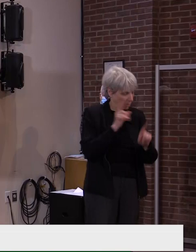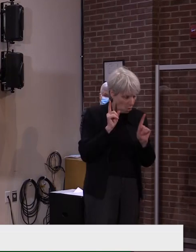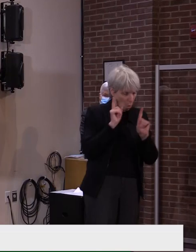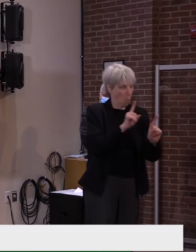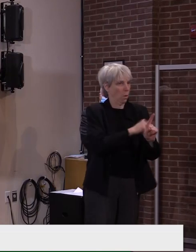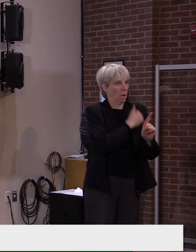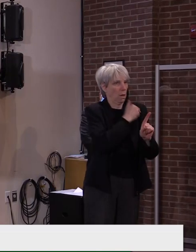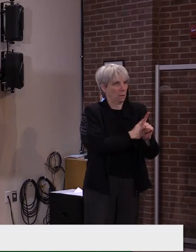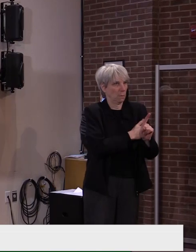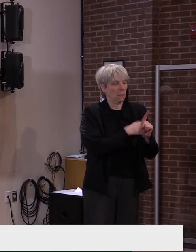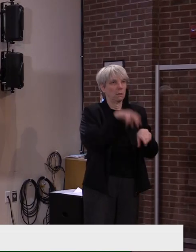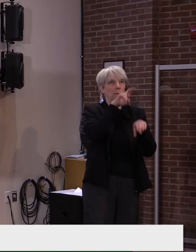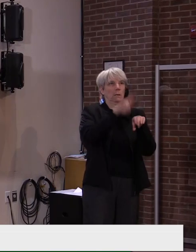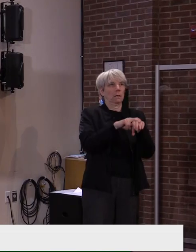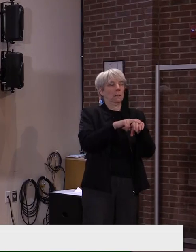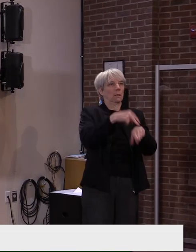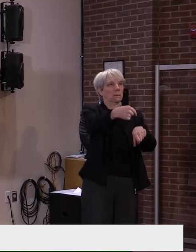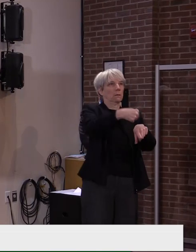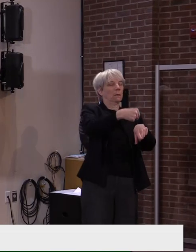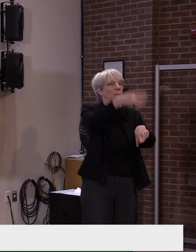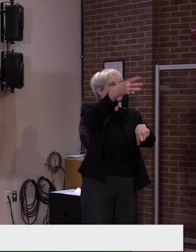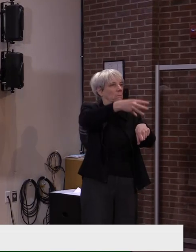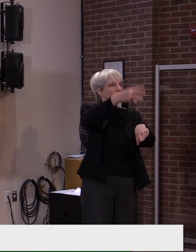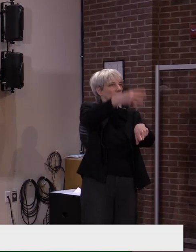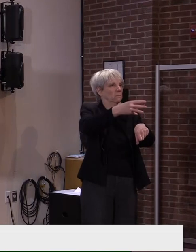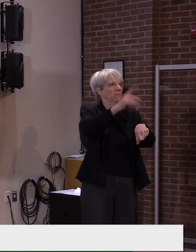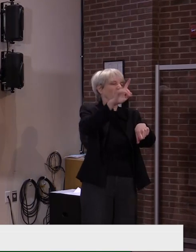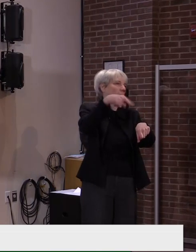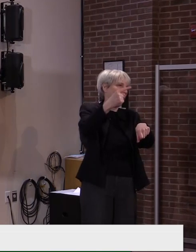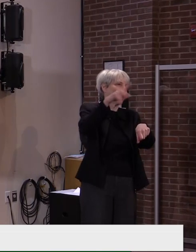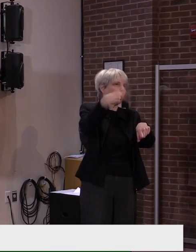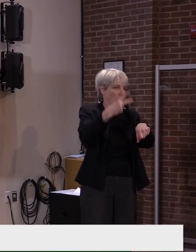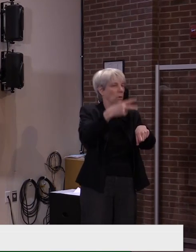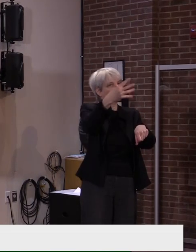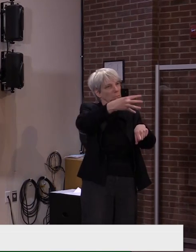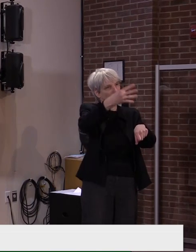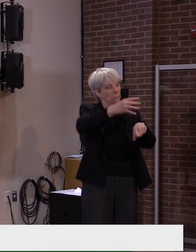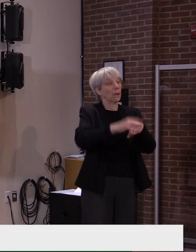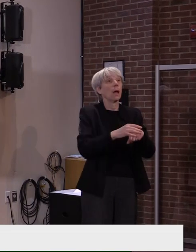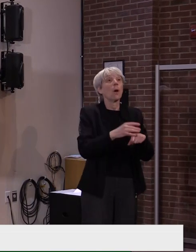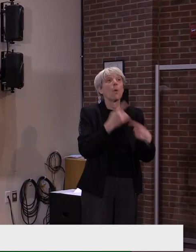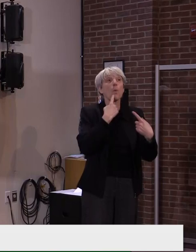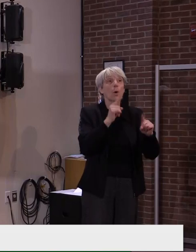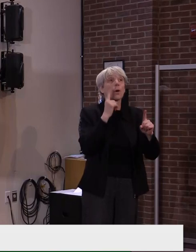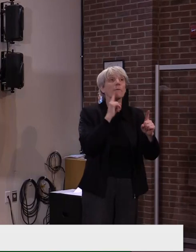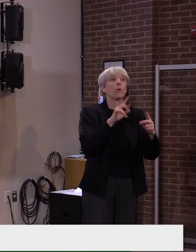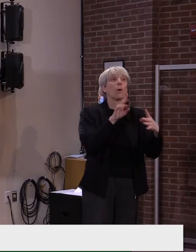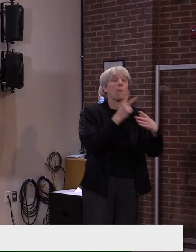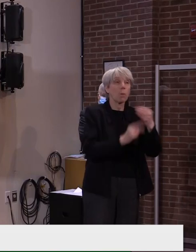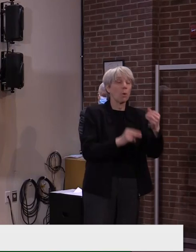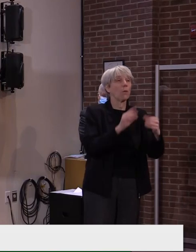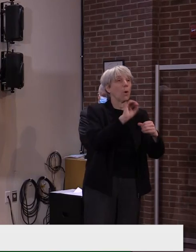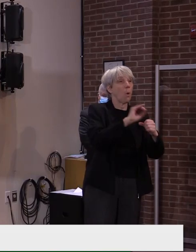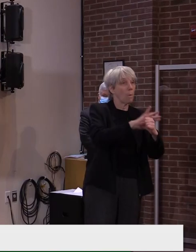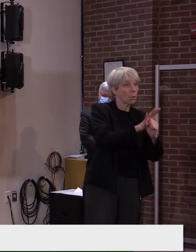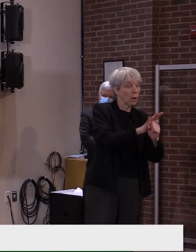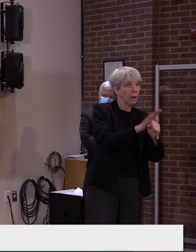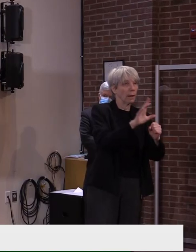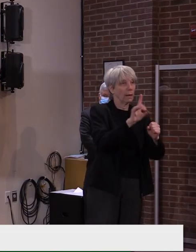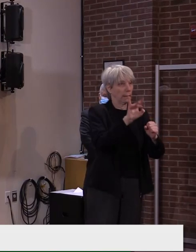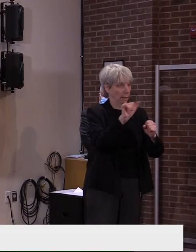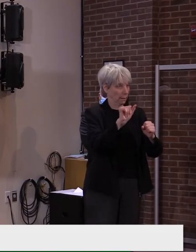intravenously. It's also effective against the Delta variant. We still have a limited amount of the